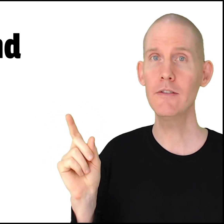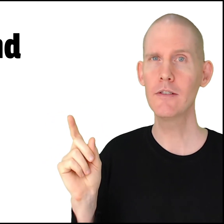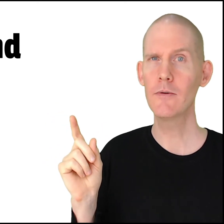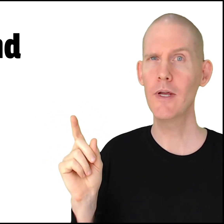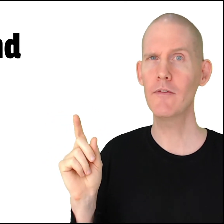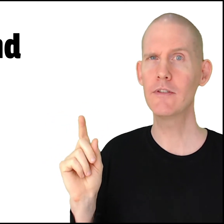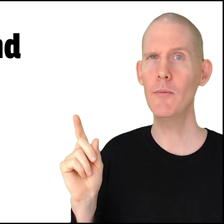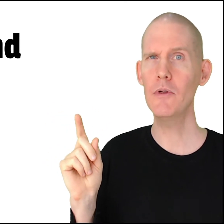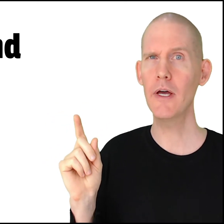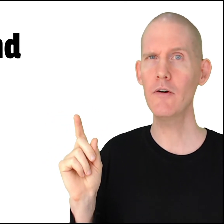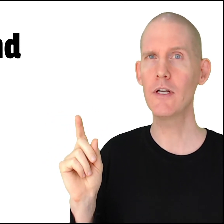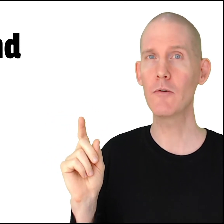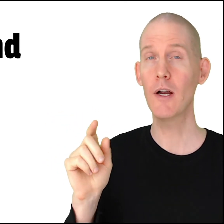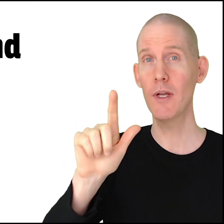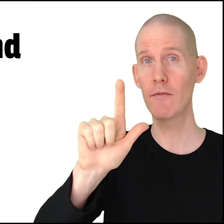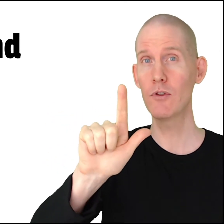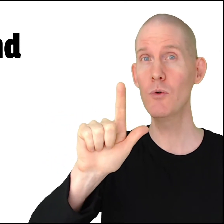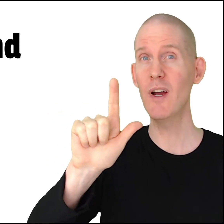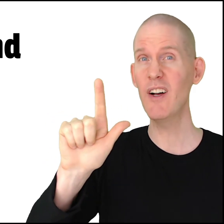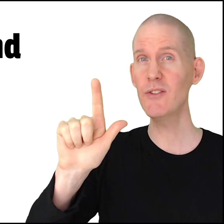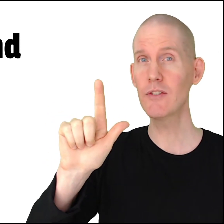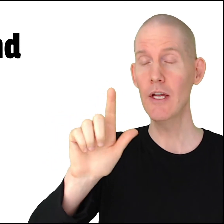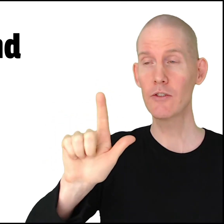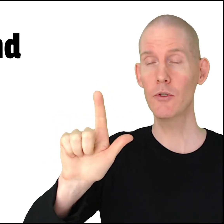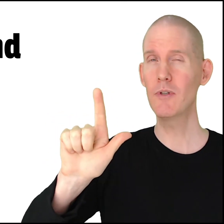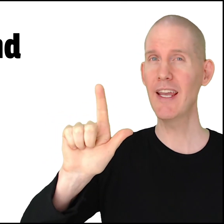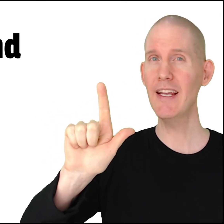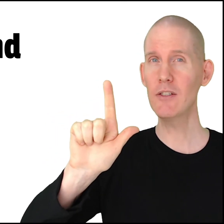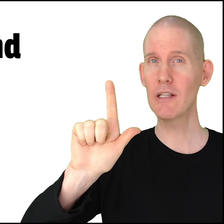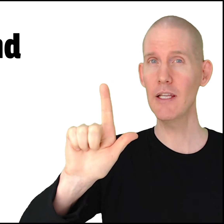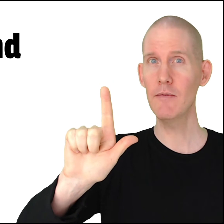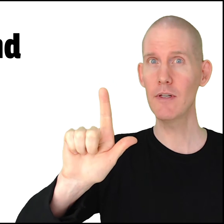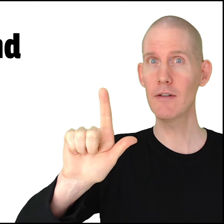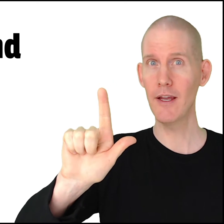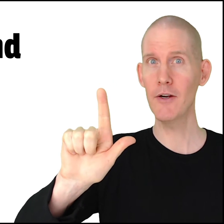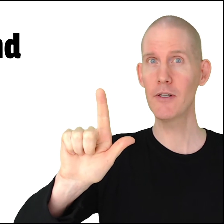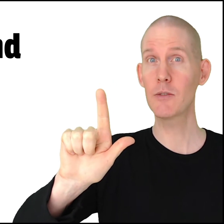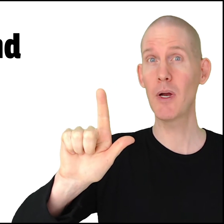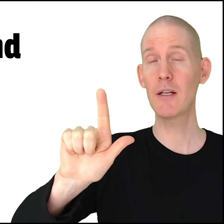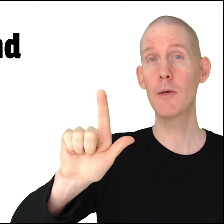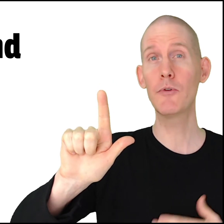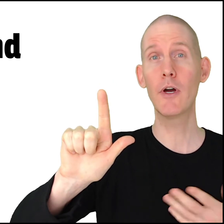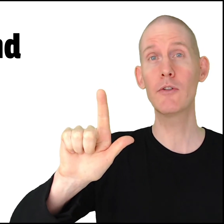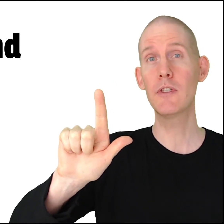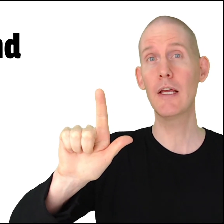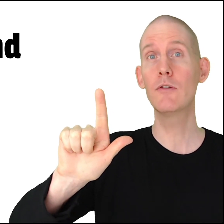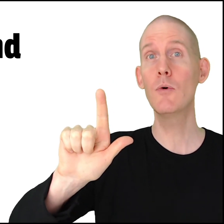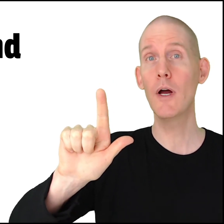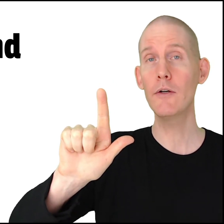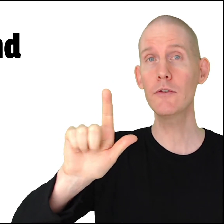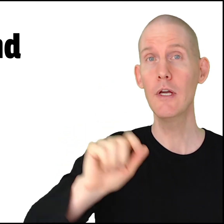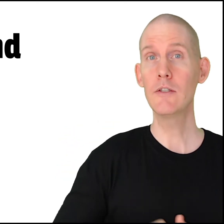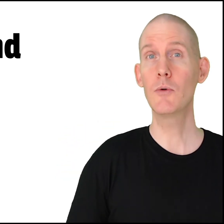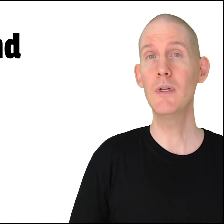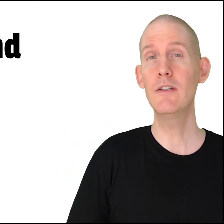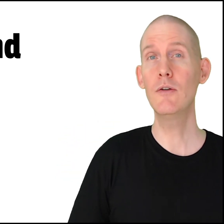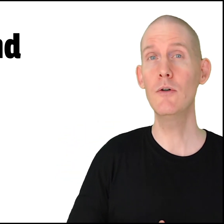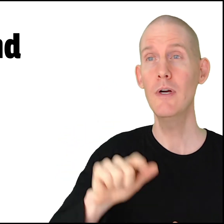we have a double letter here, right? We have two L's, so you can't just leave it there and expect people to understand two L's. So we need to